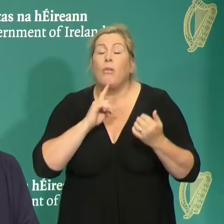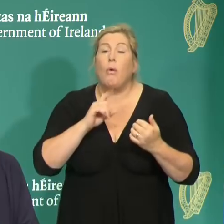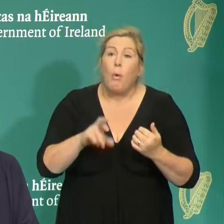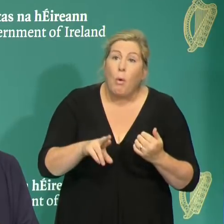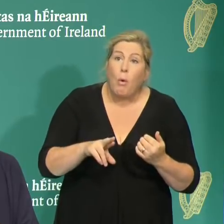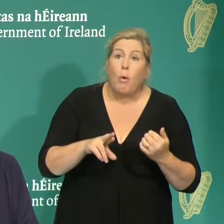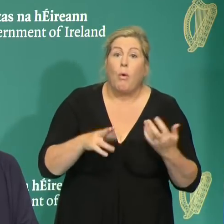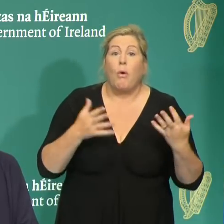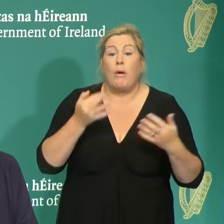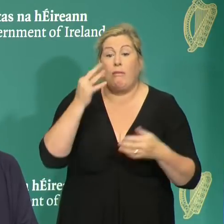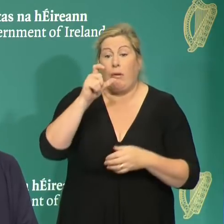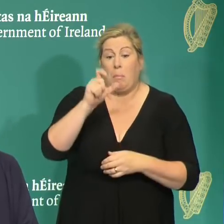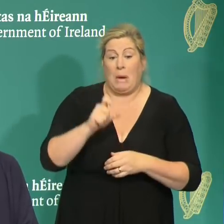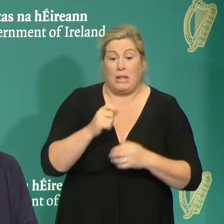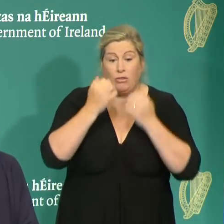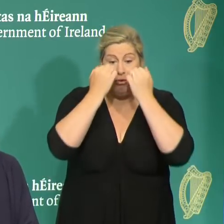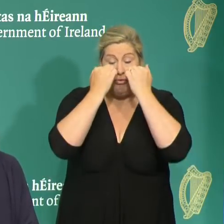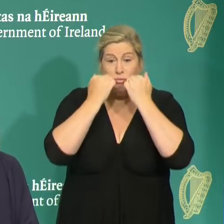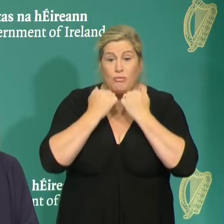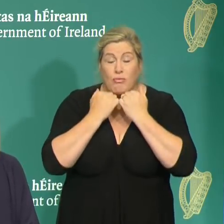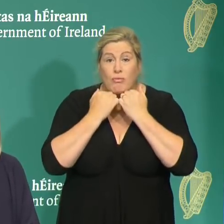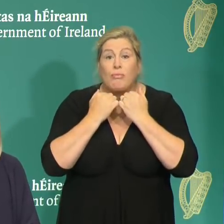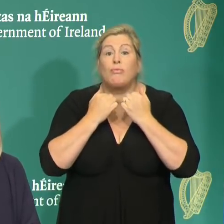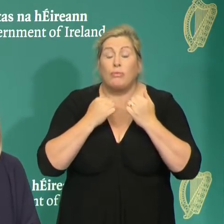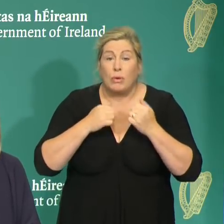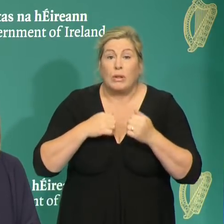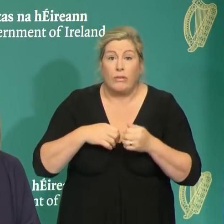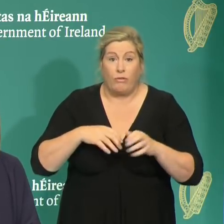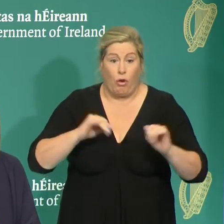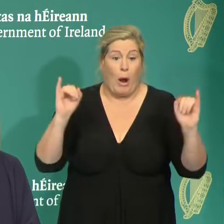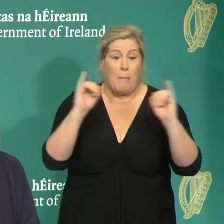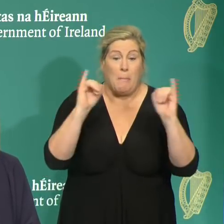where a person removes the face covering